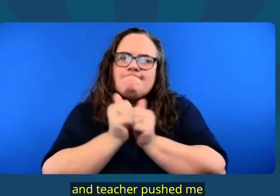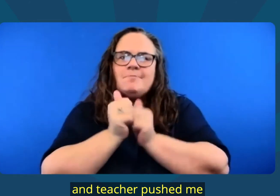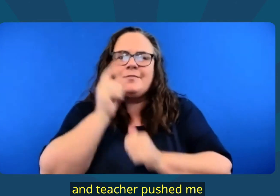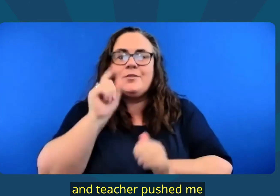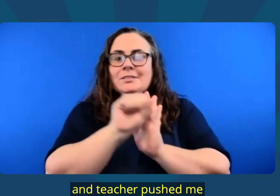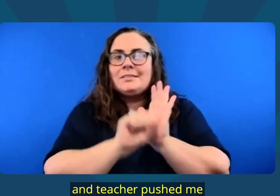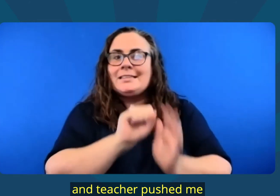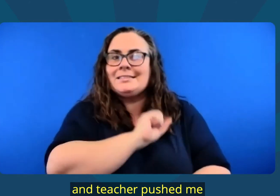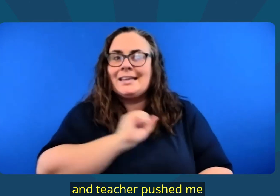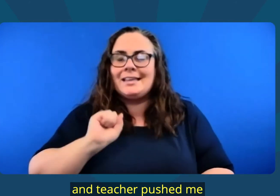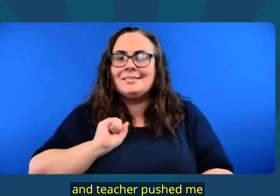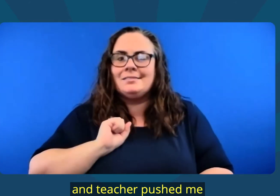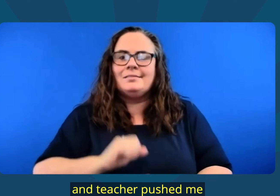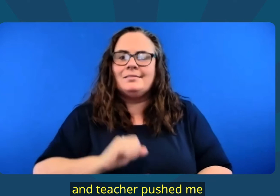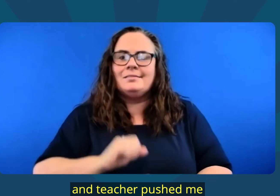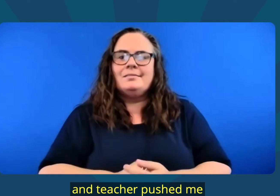senate,